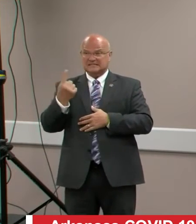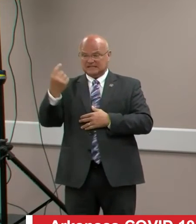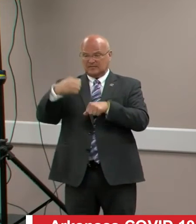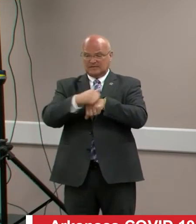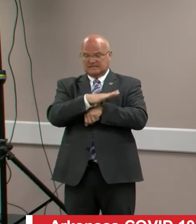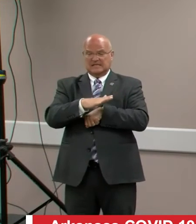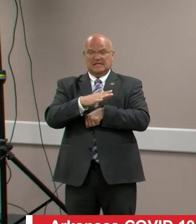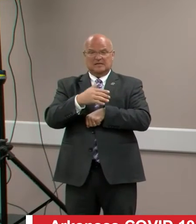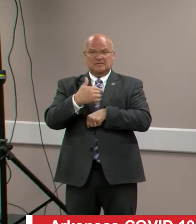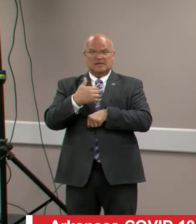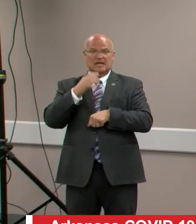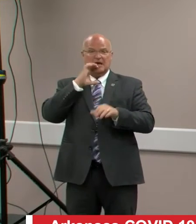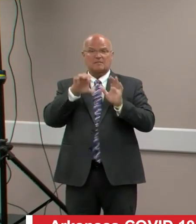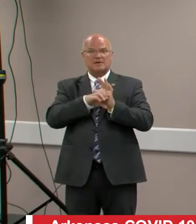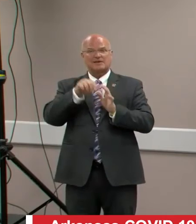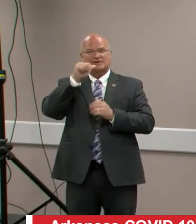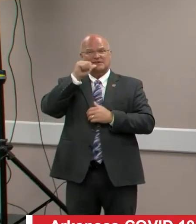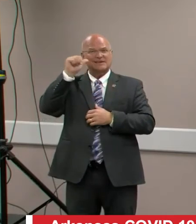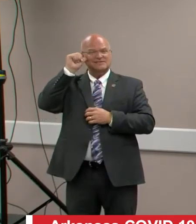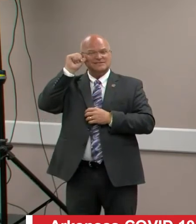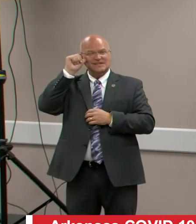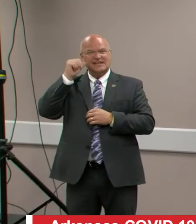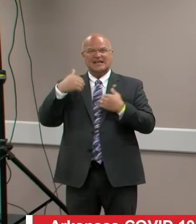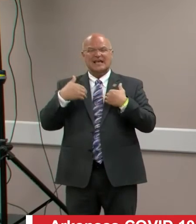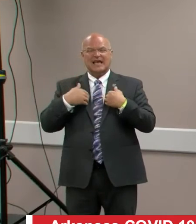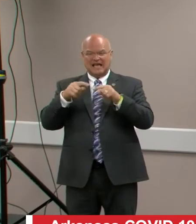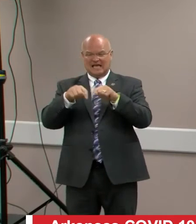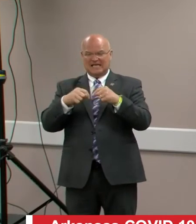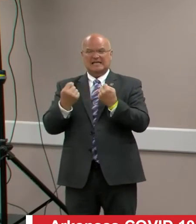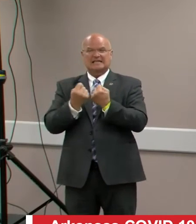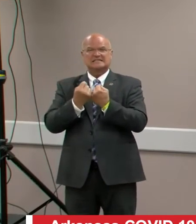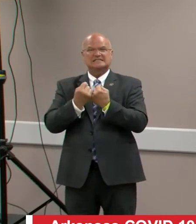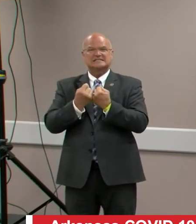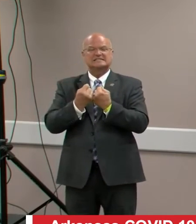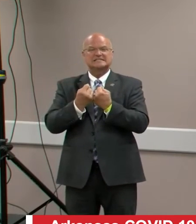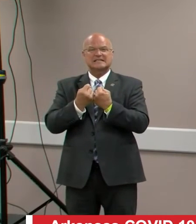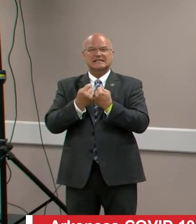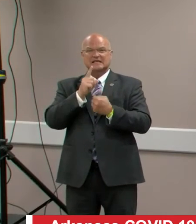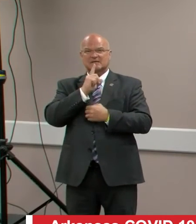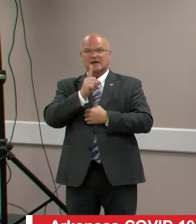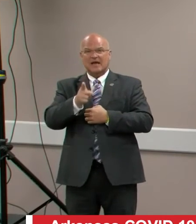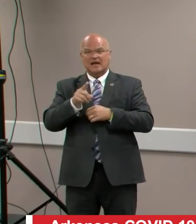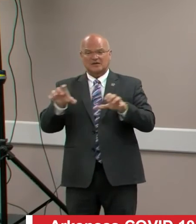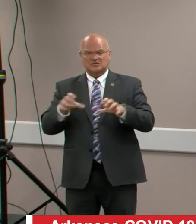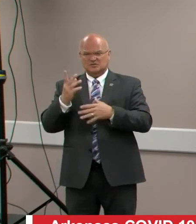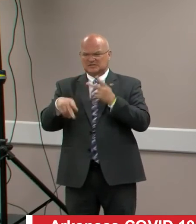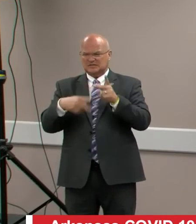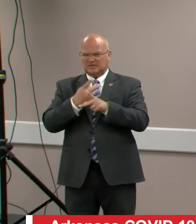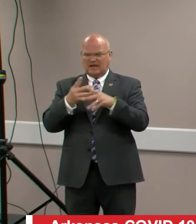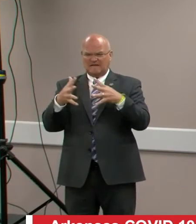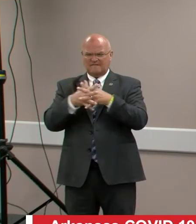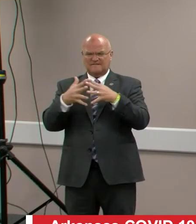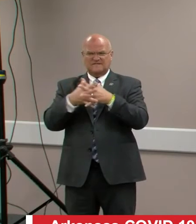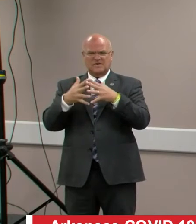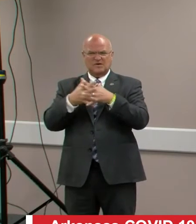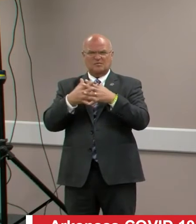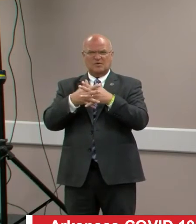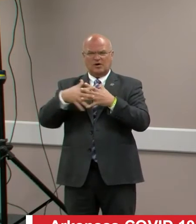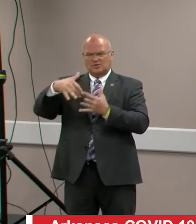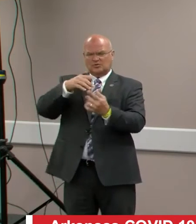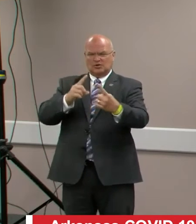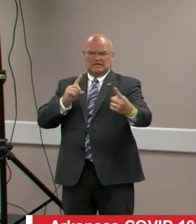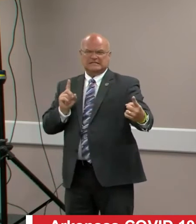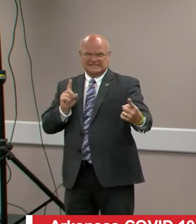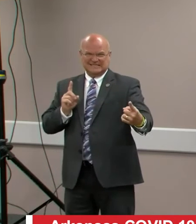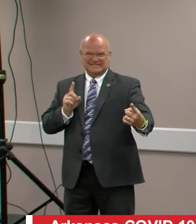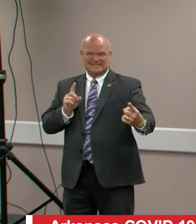sent me a picture yesterday of a team actually doing some kind of a football drill, socially